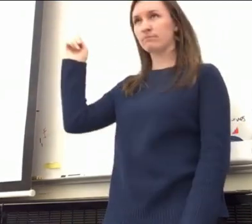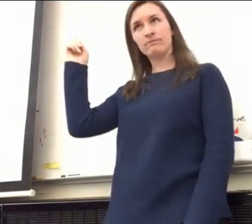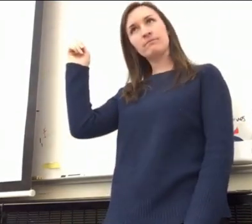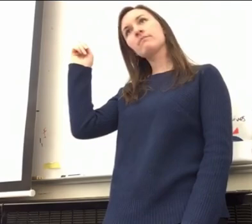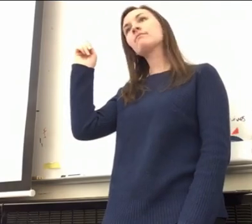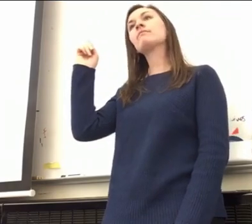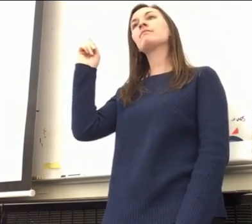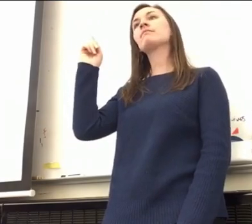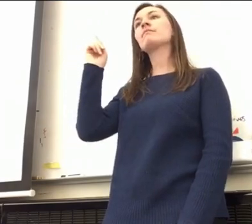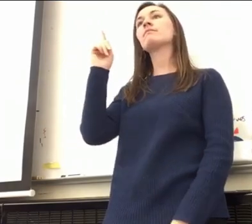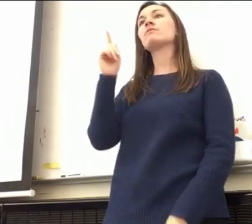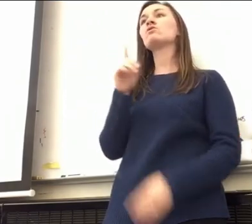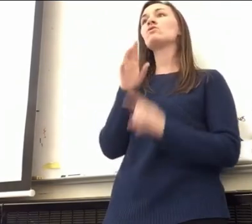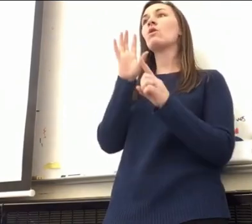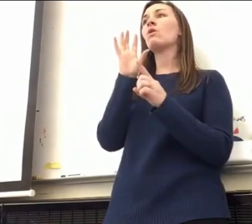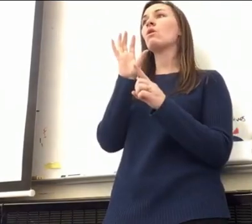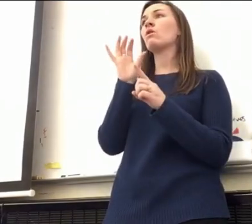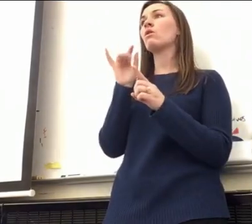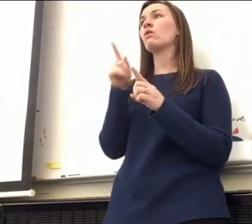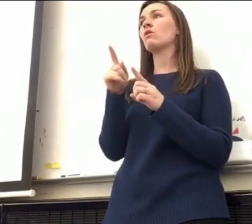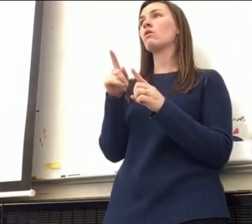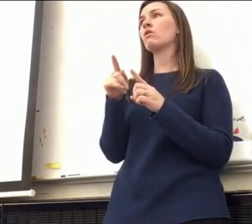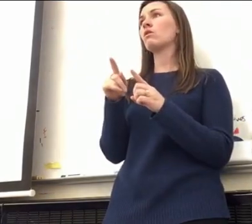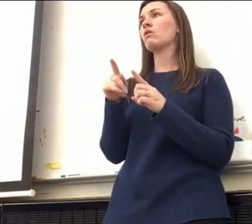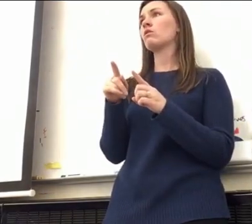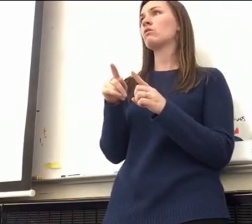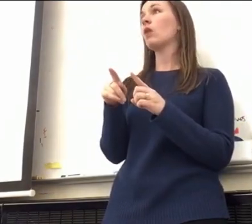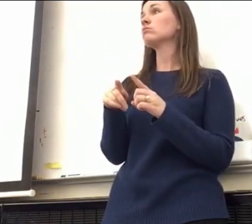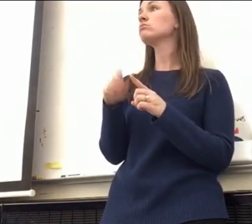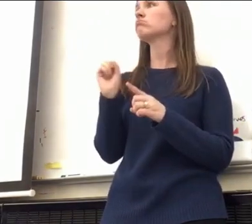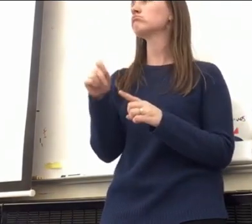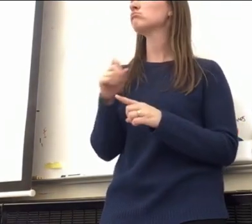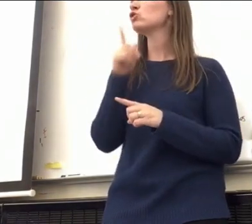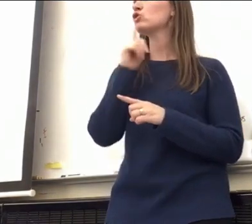So this is the one that we're going to start with. So if you maybe want to draw a line,